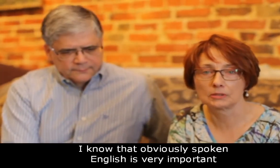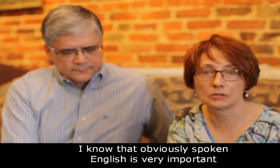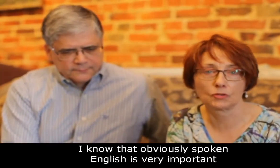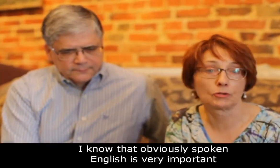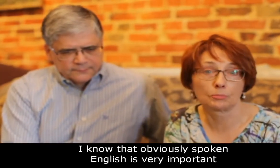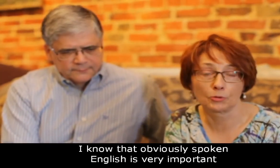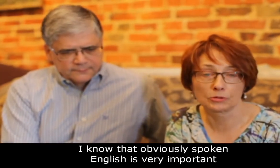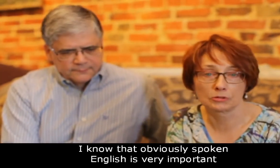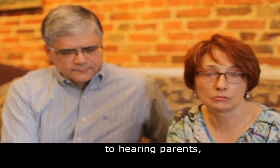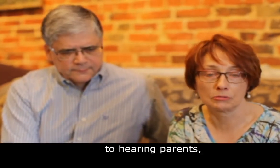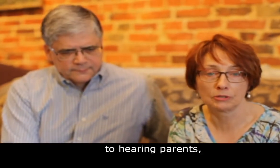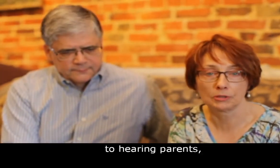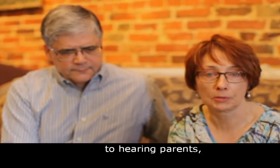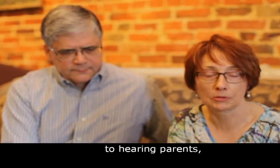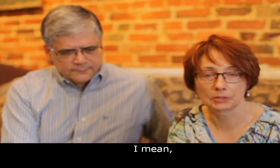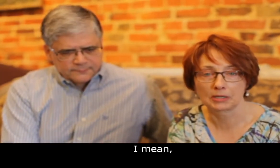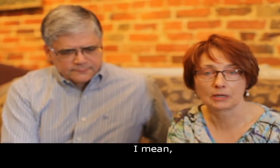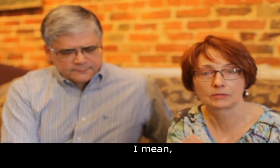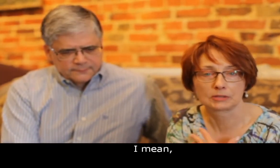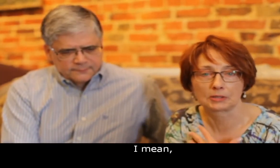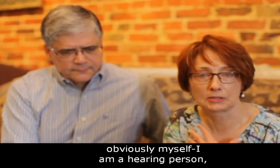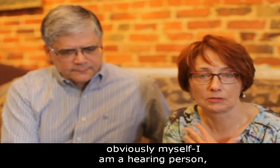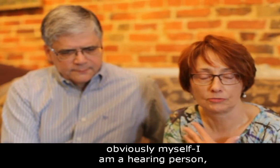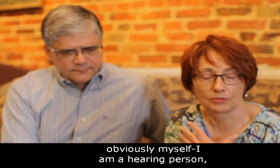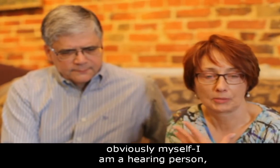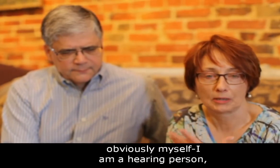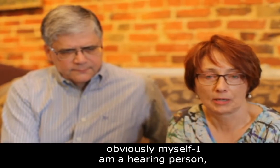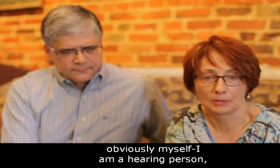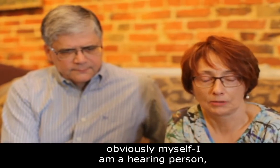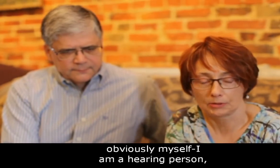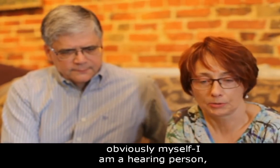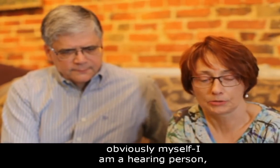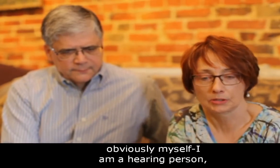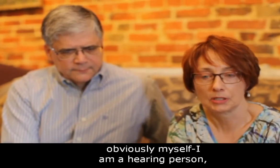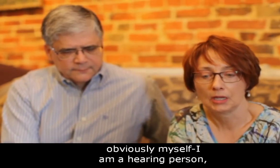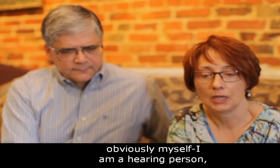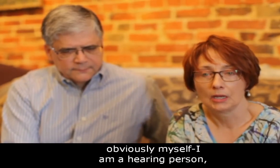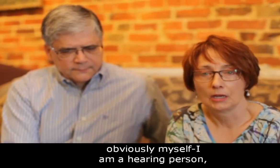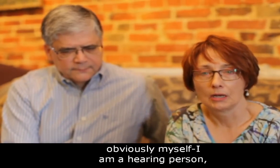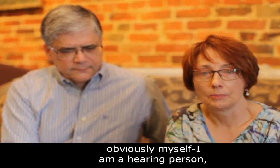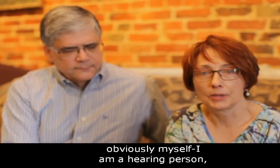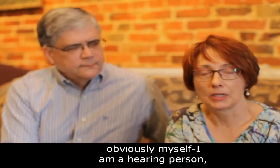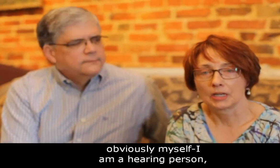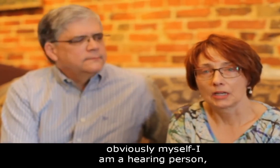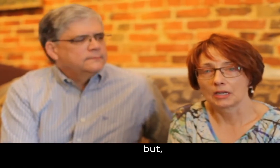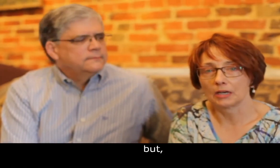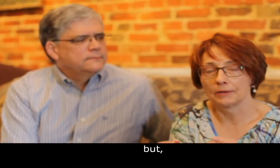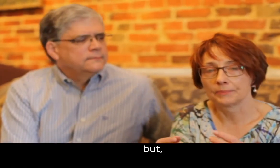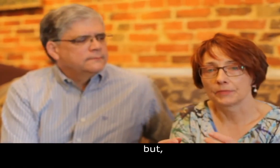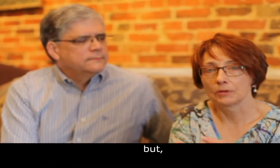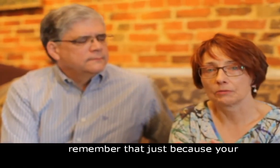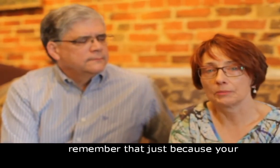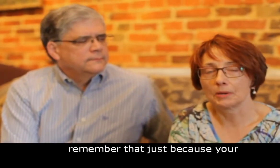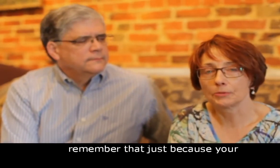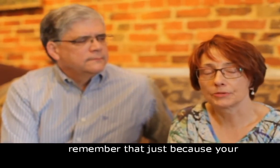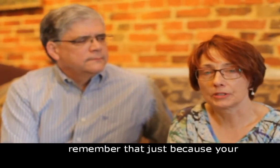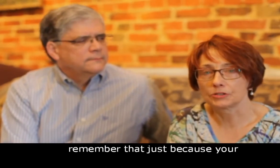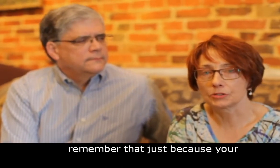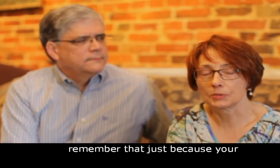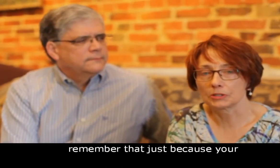very important to hearing parents. Obviously myself, I'm a hearing person, but remember that just because